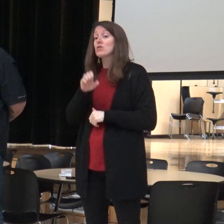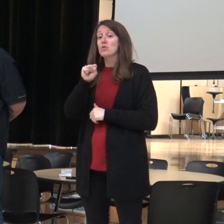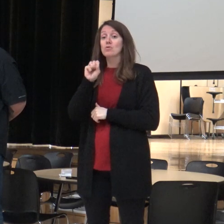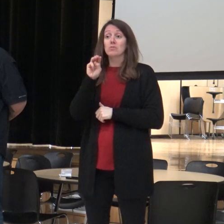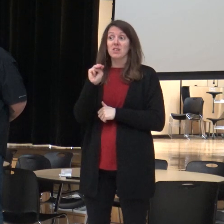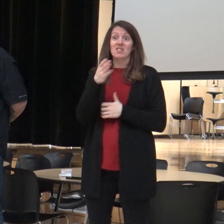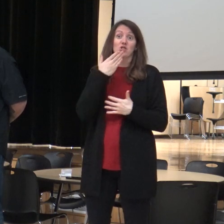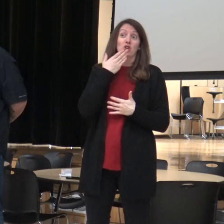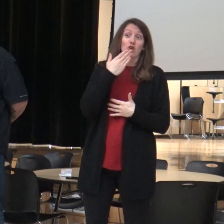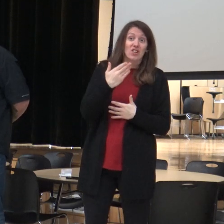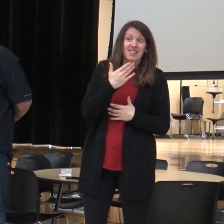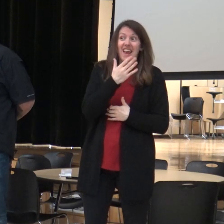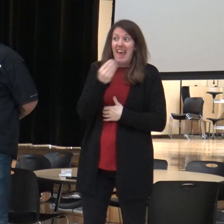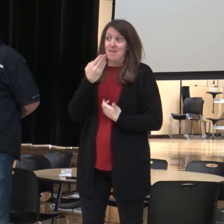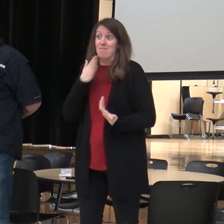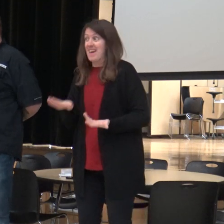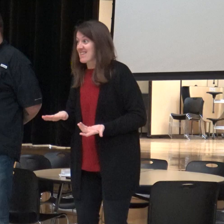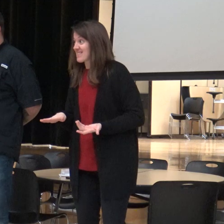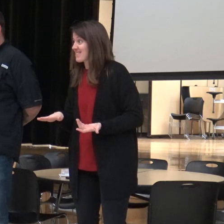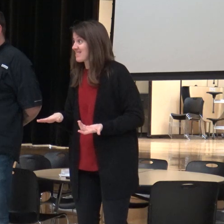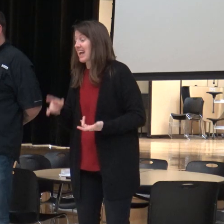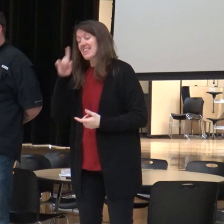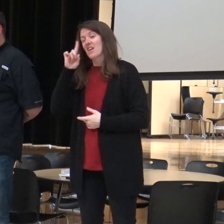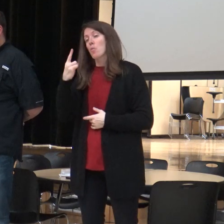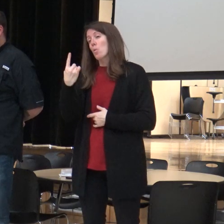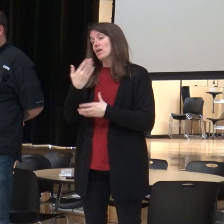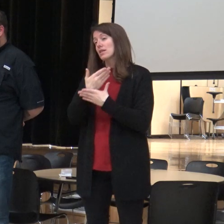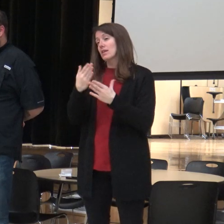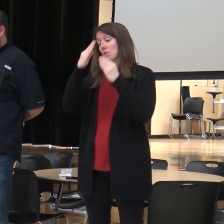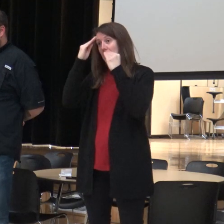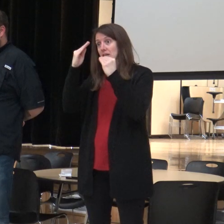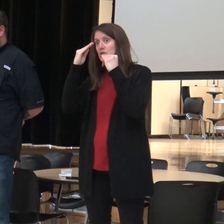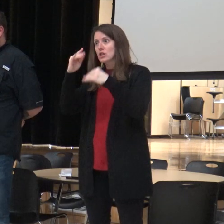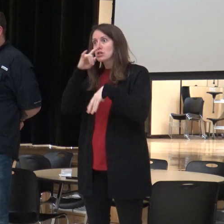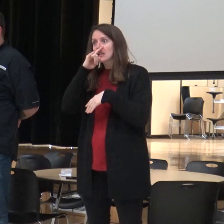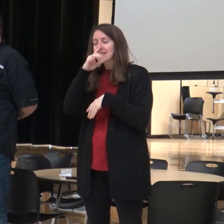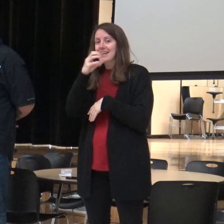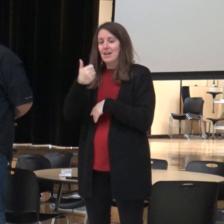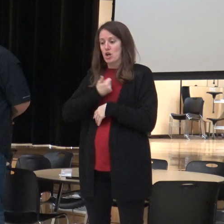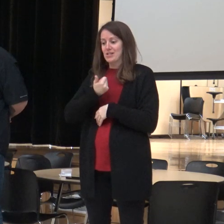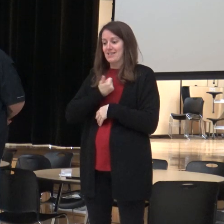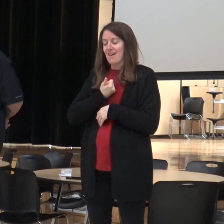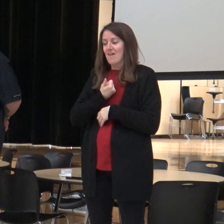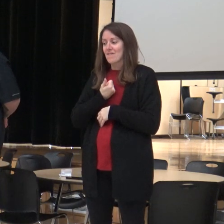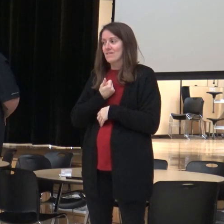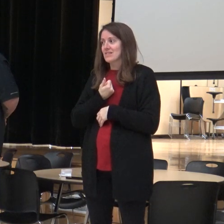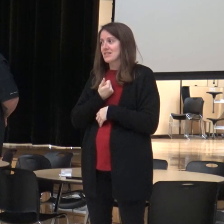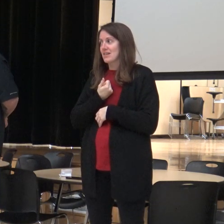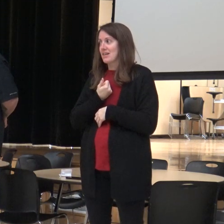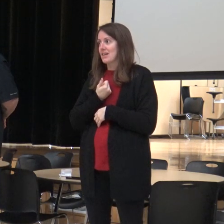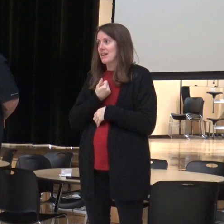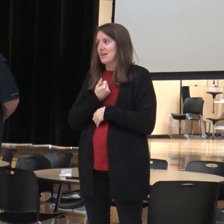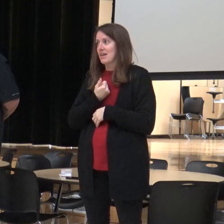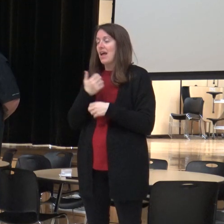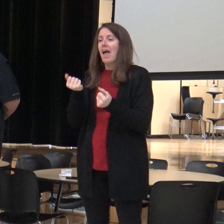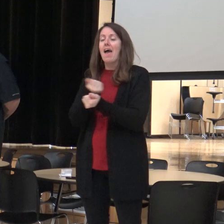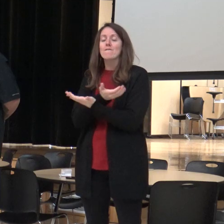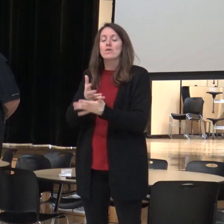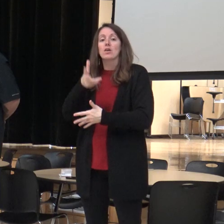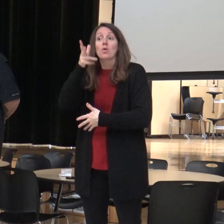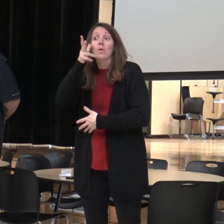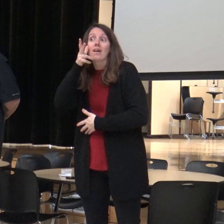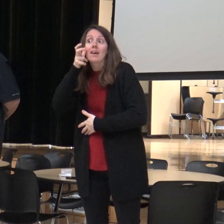curse. I think one of the things we're teaching kids, and we need to teach ourselves as adults, everything we read on social media isn't